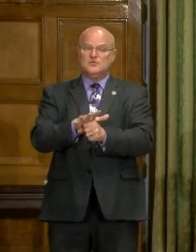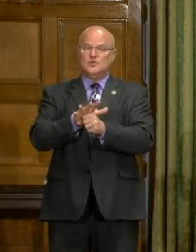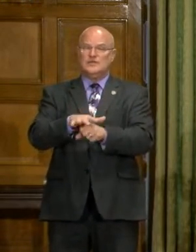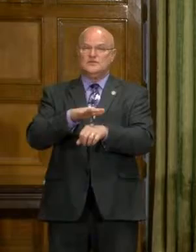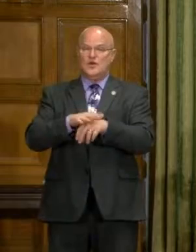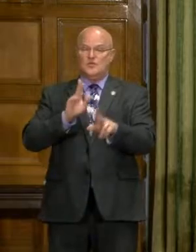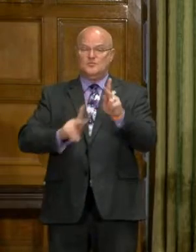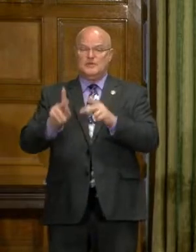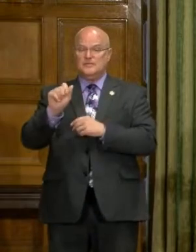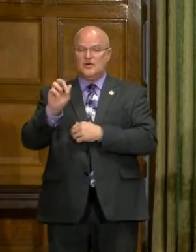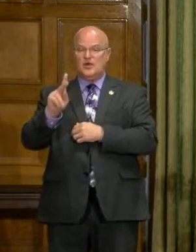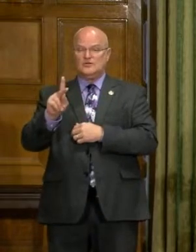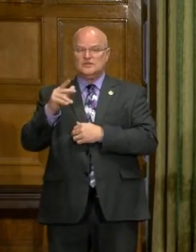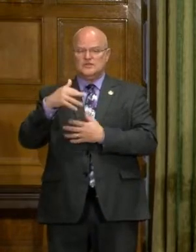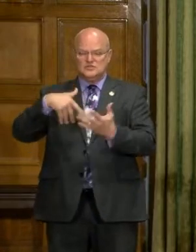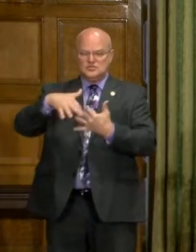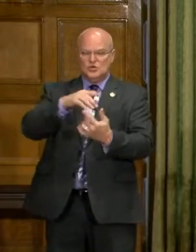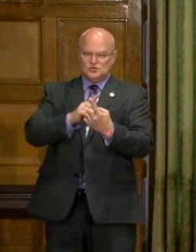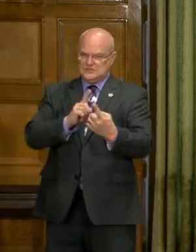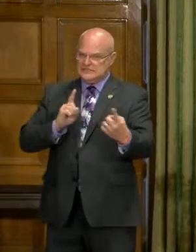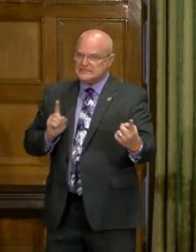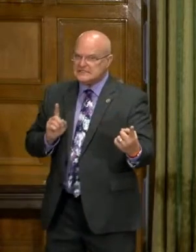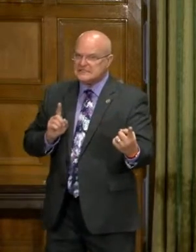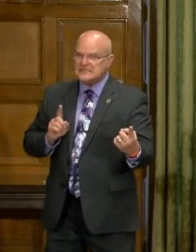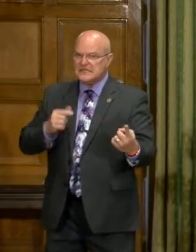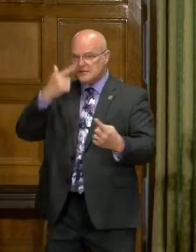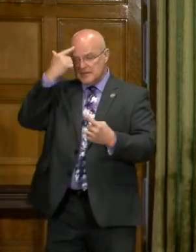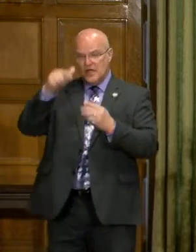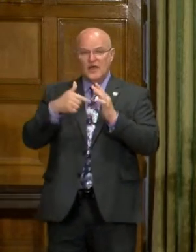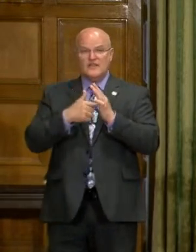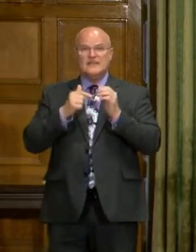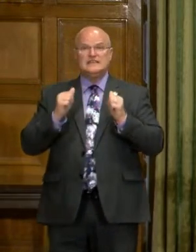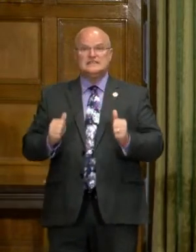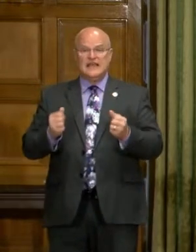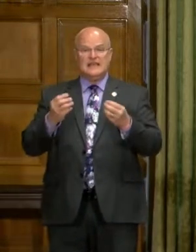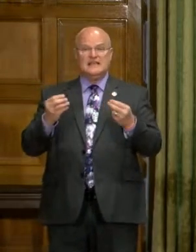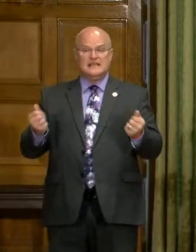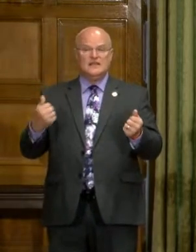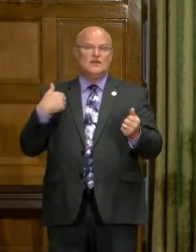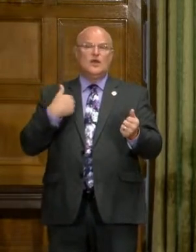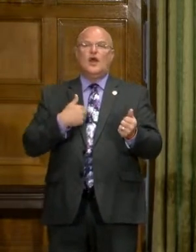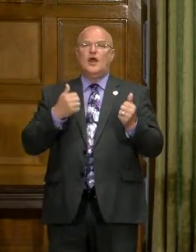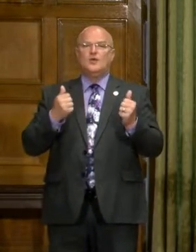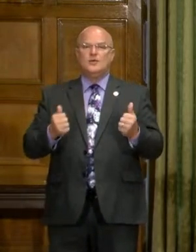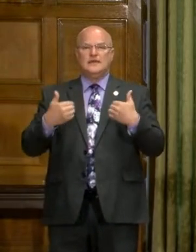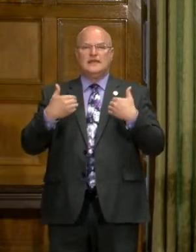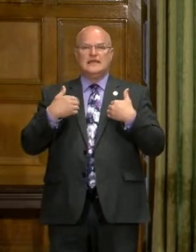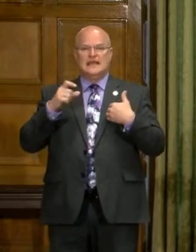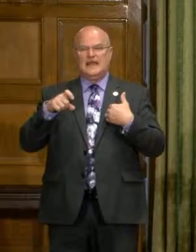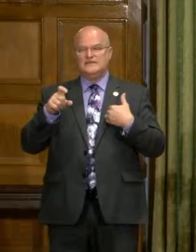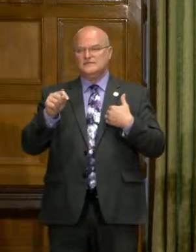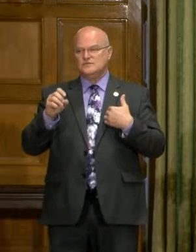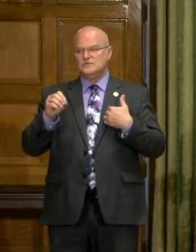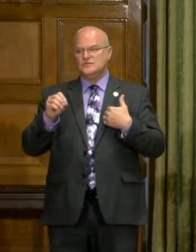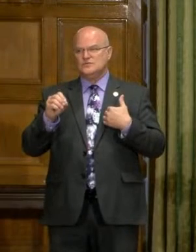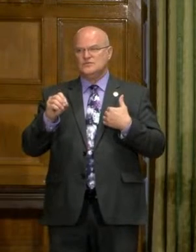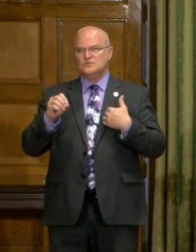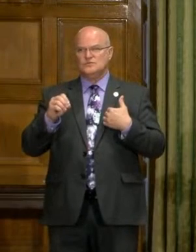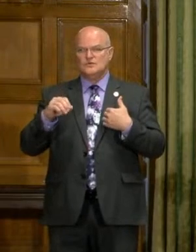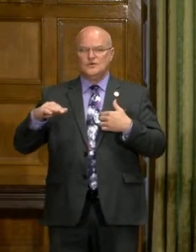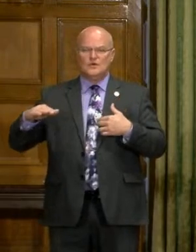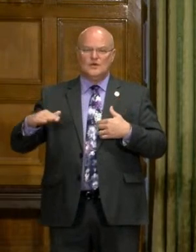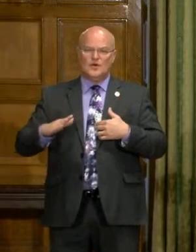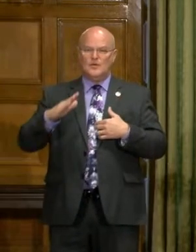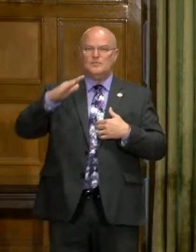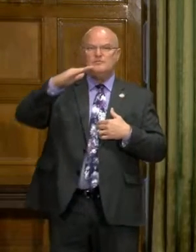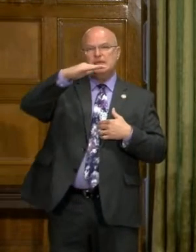on Arkansans in terms of social distancing, because this can slip away and we can we would have a